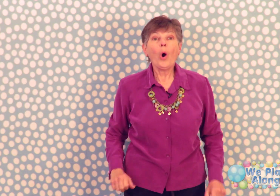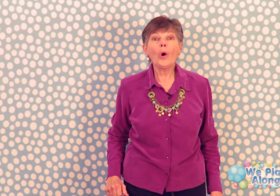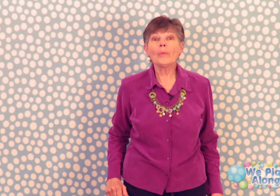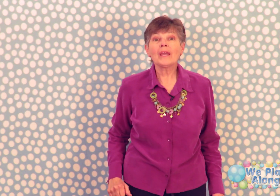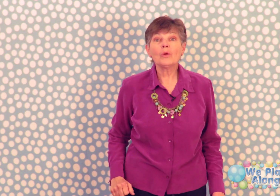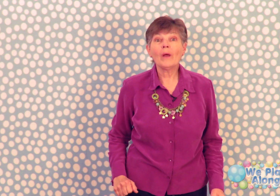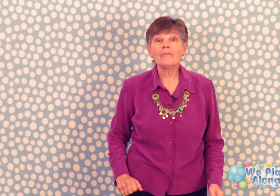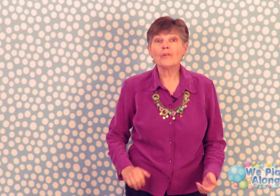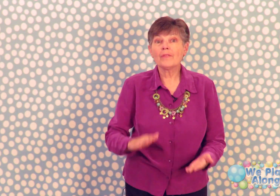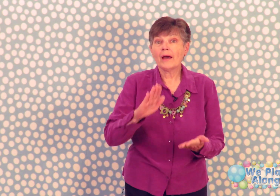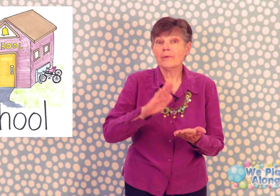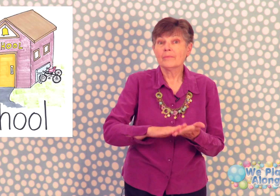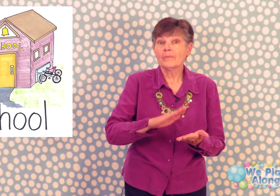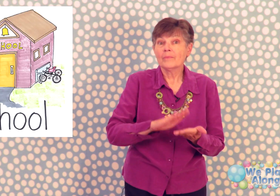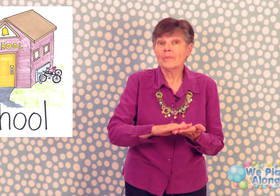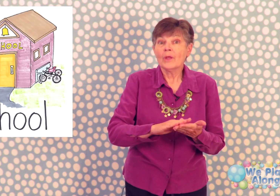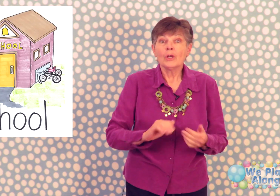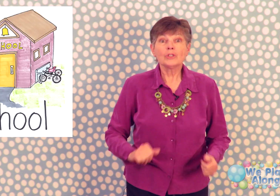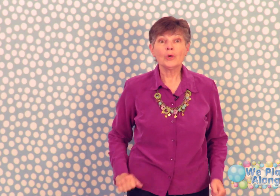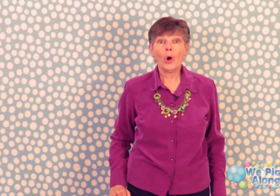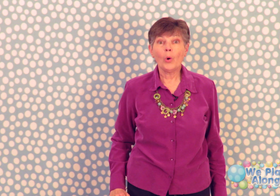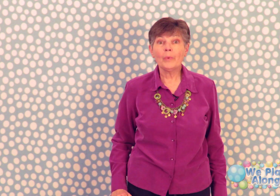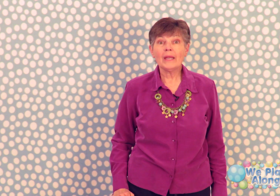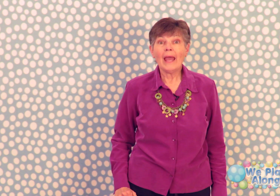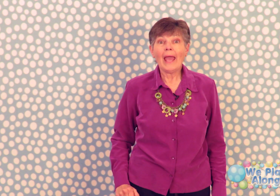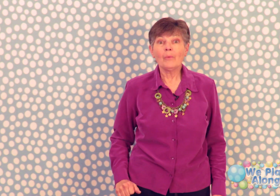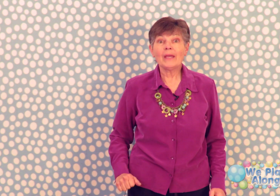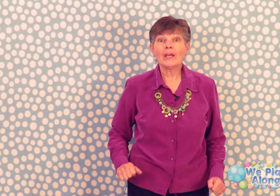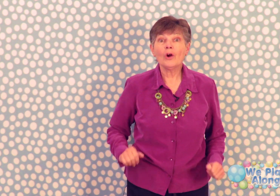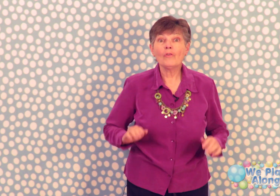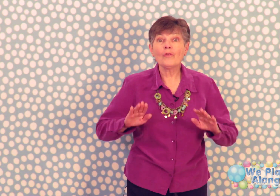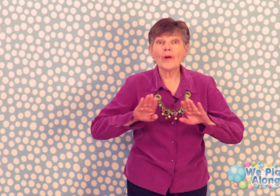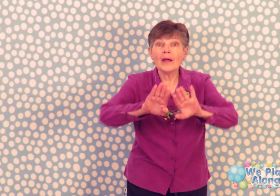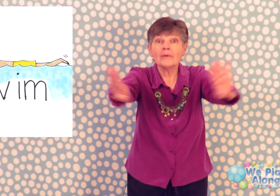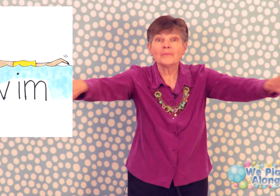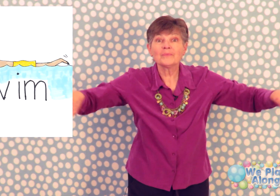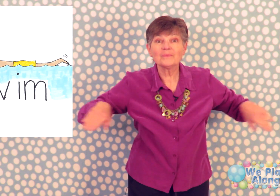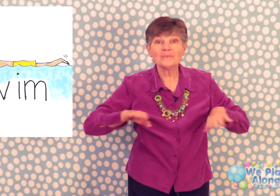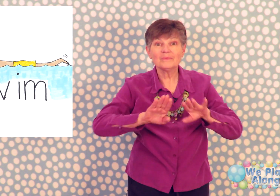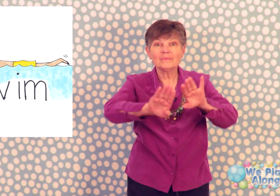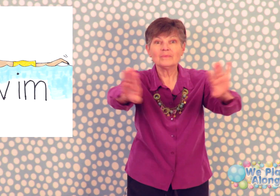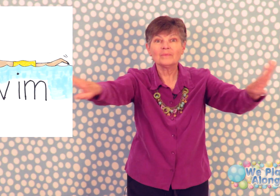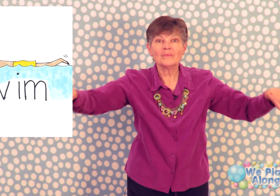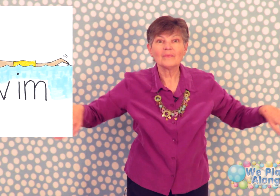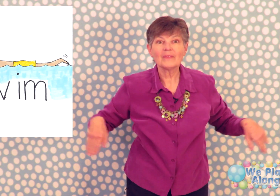or we could wait for the to open and we could go for a,